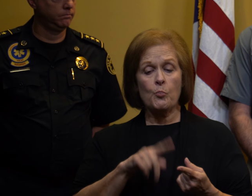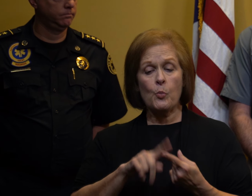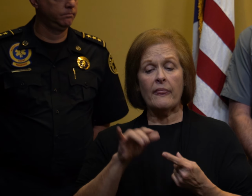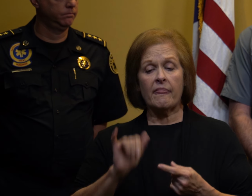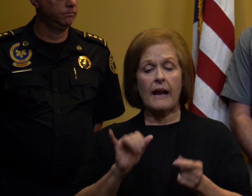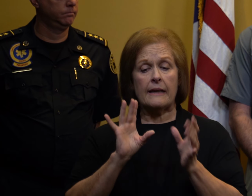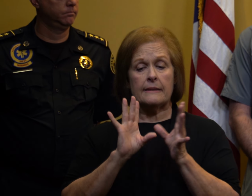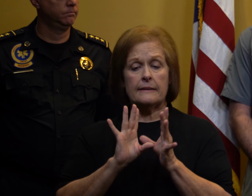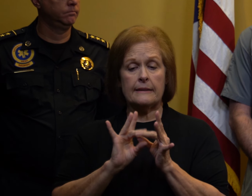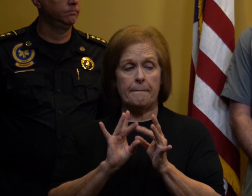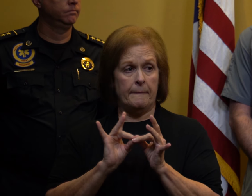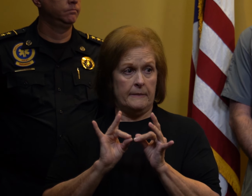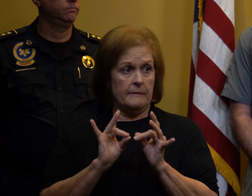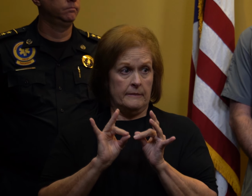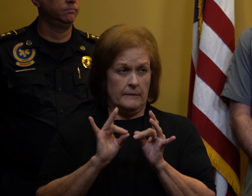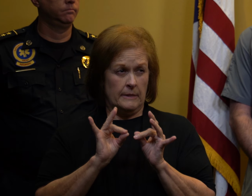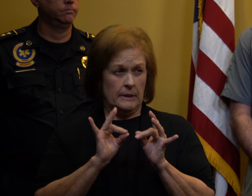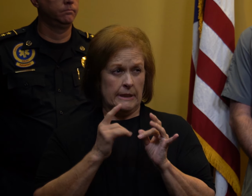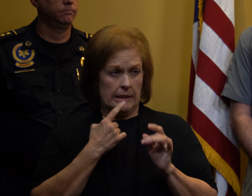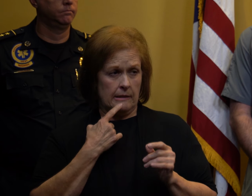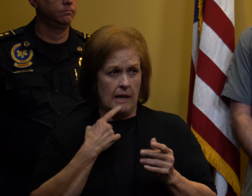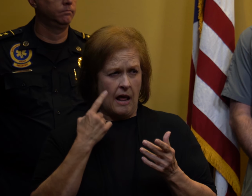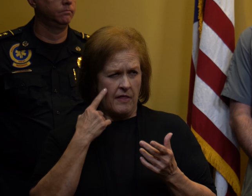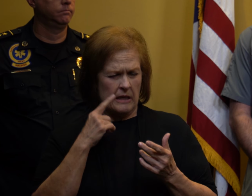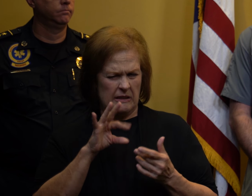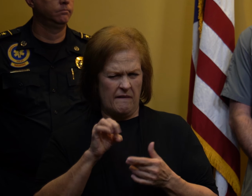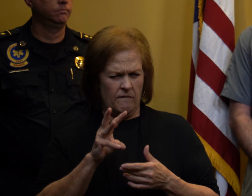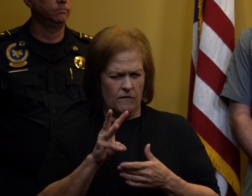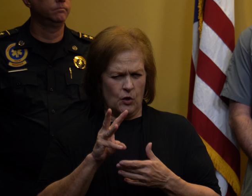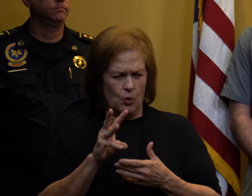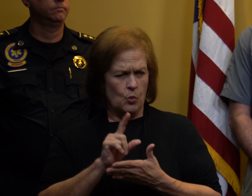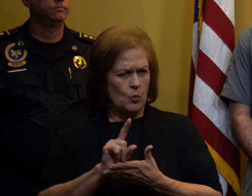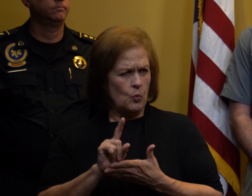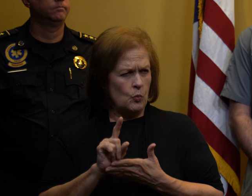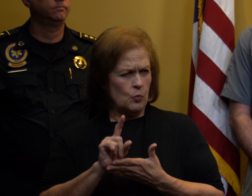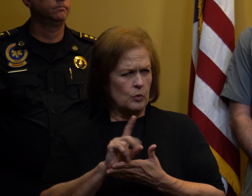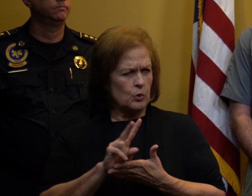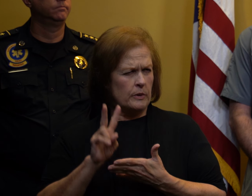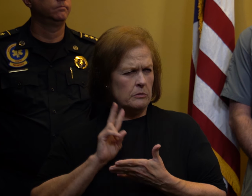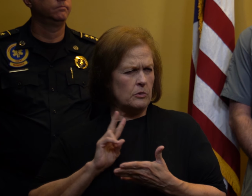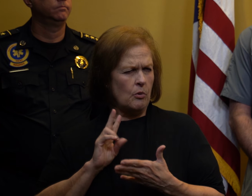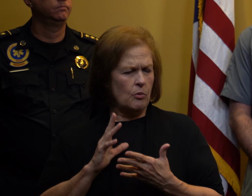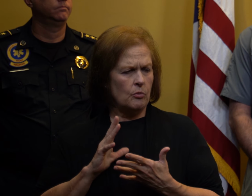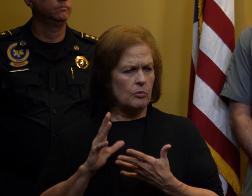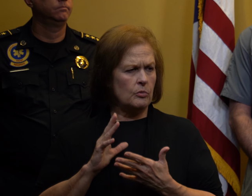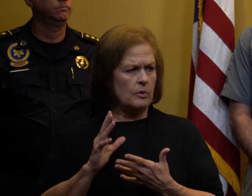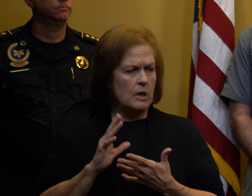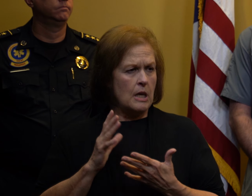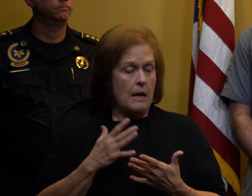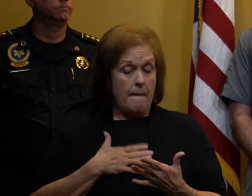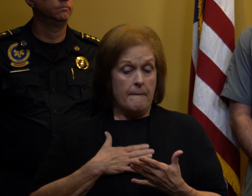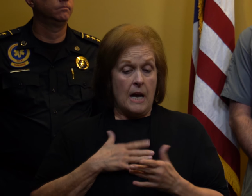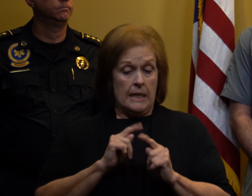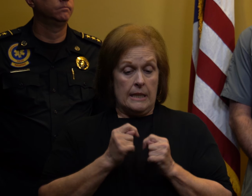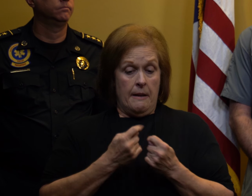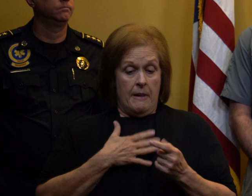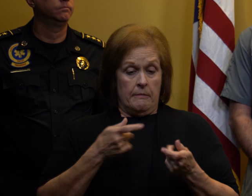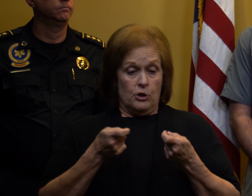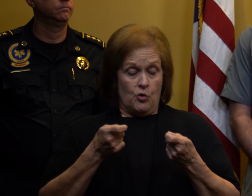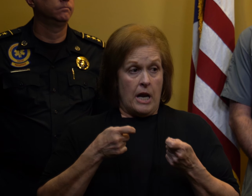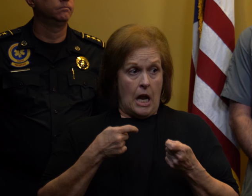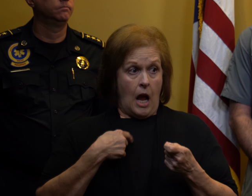was provided, I believe it's been several weeks ago June now. 7th. Yeah. My team, my administration,